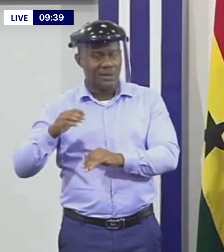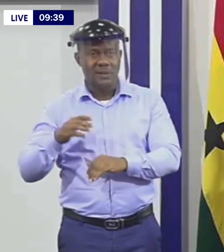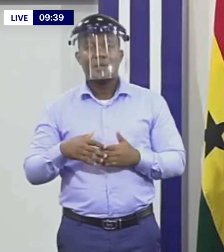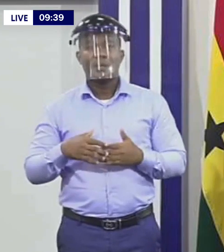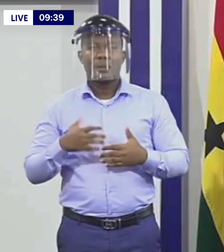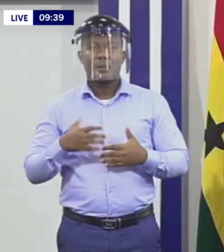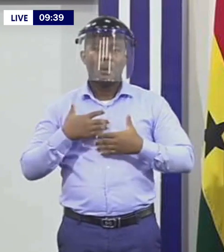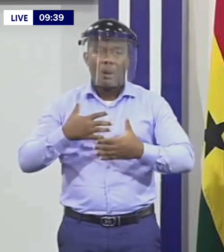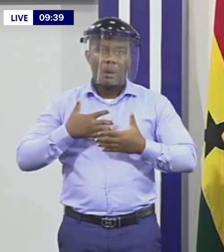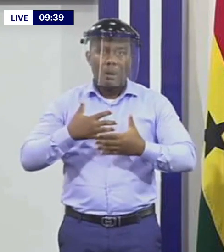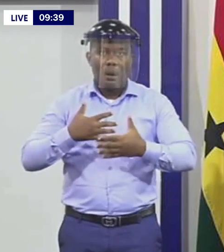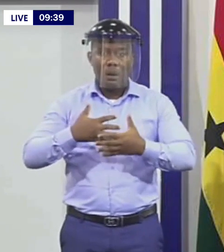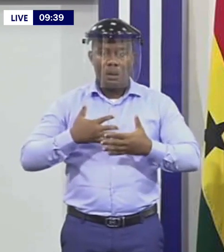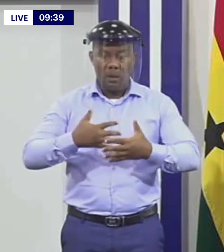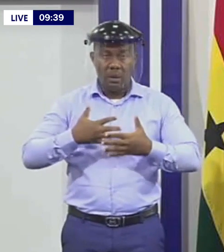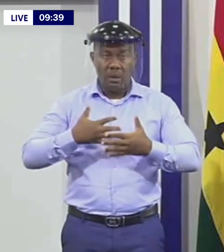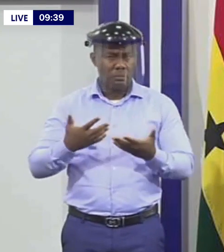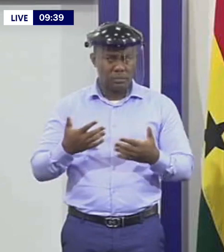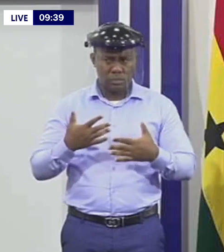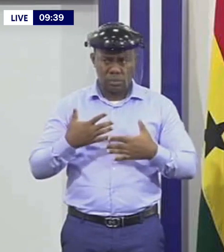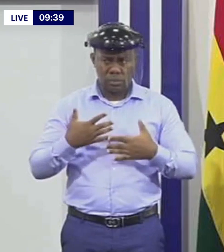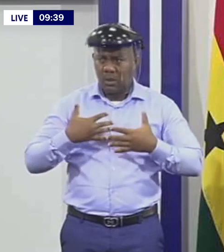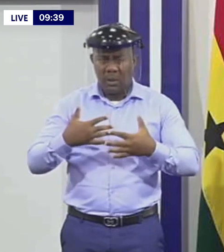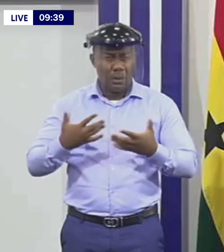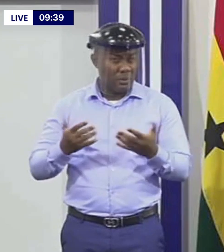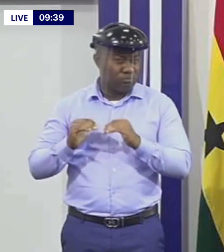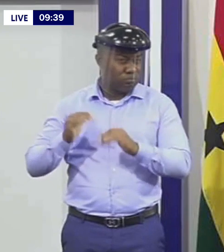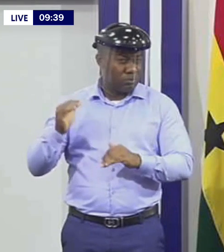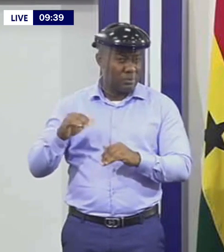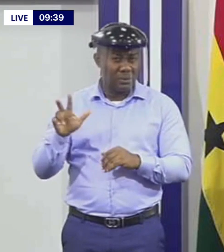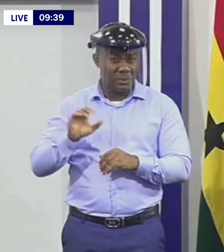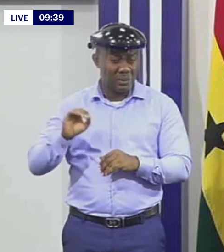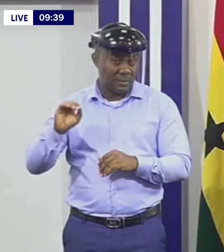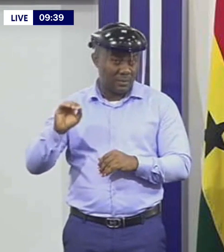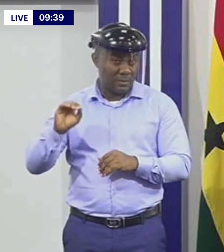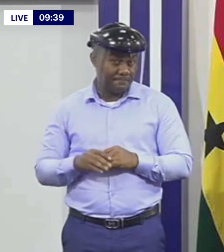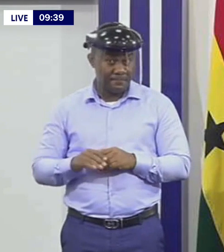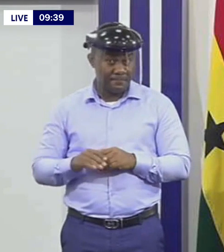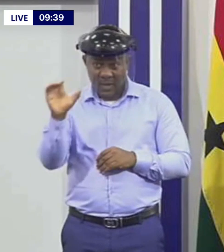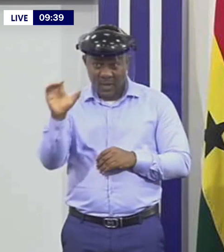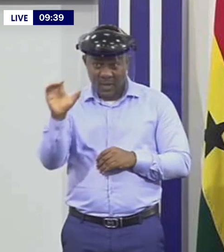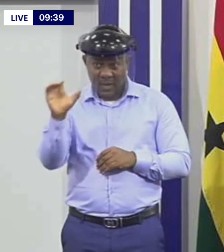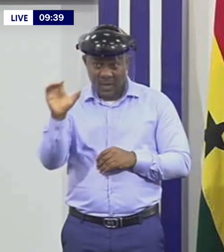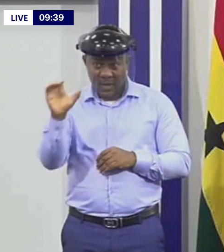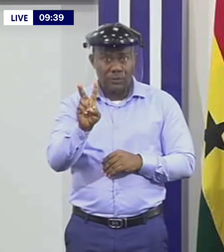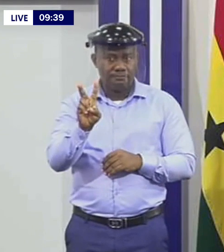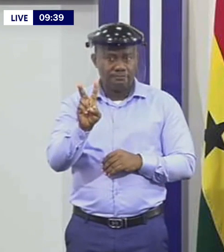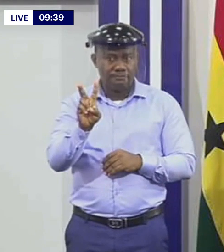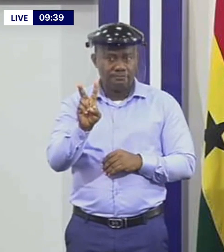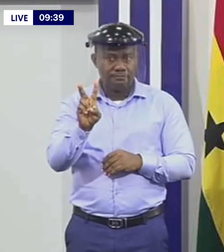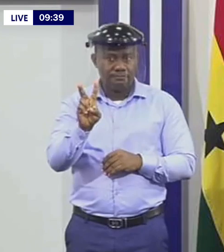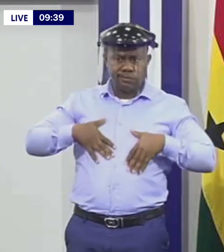of breathing is faster than what is expected. The oxygen saturation tells us how